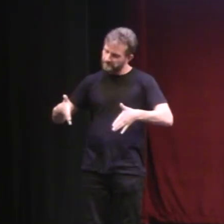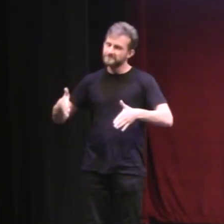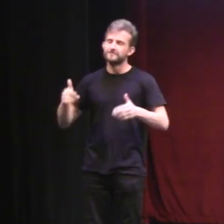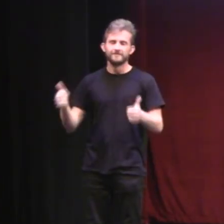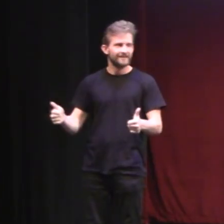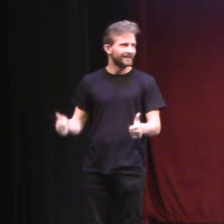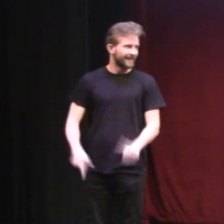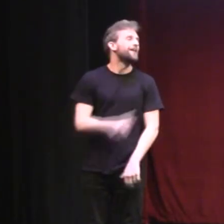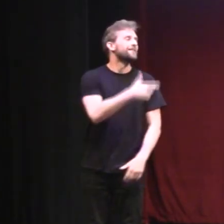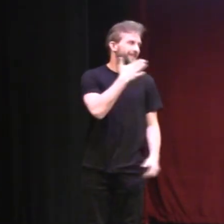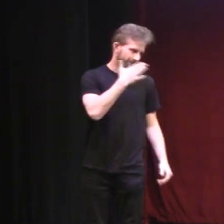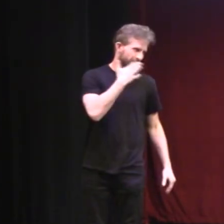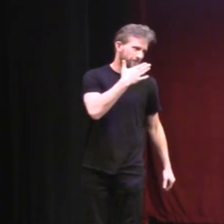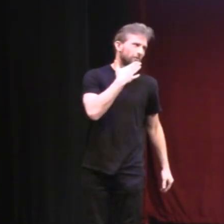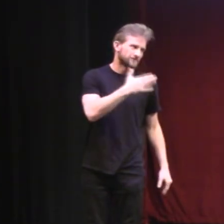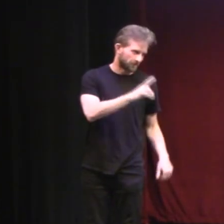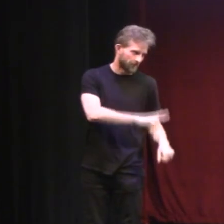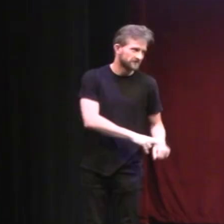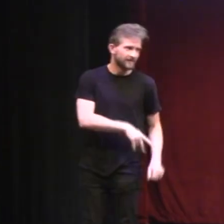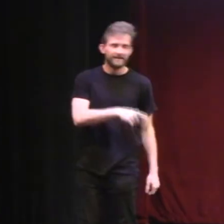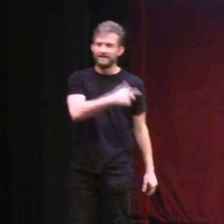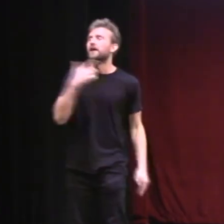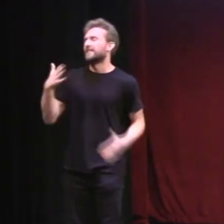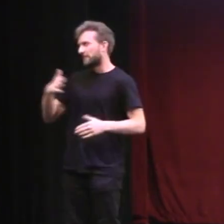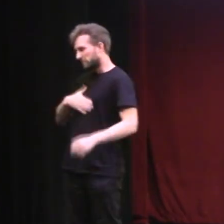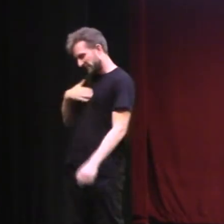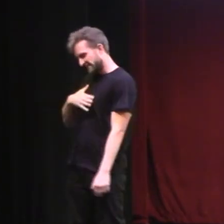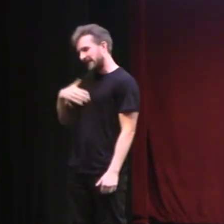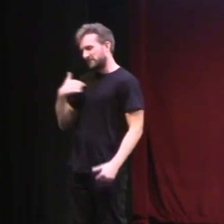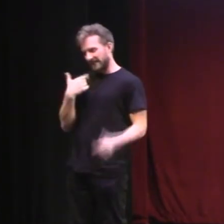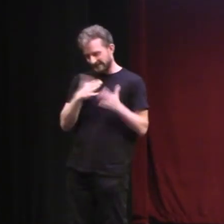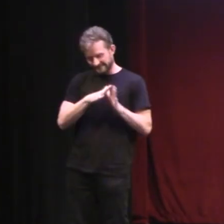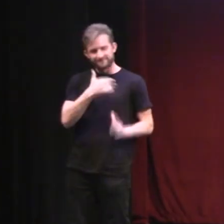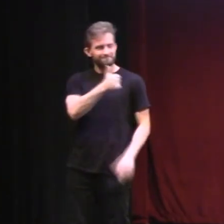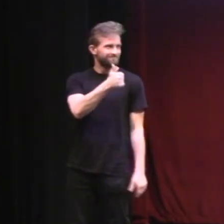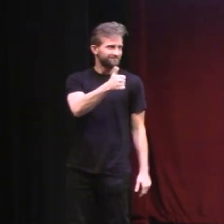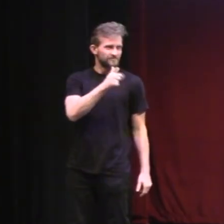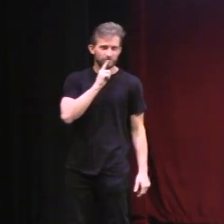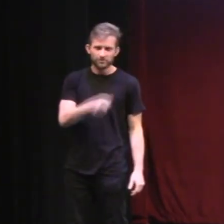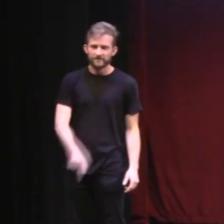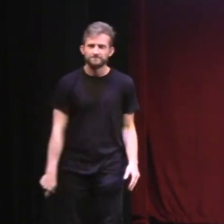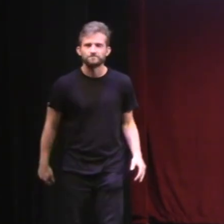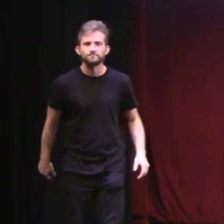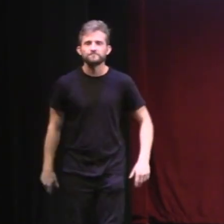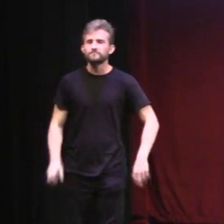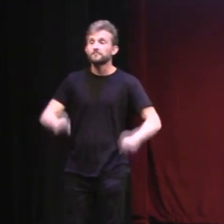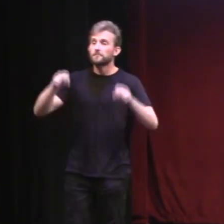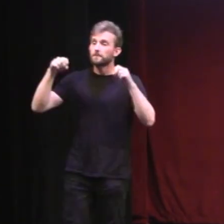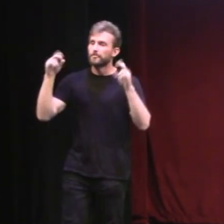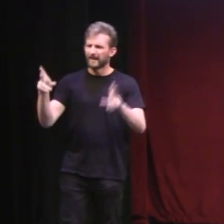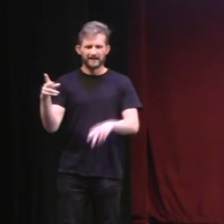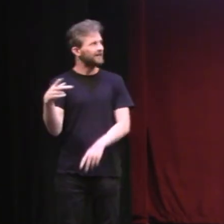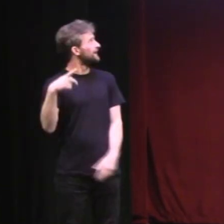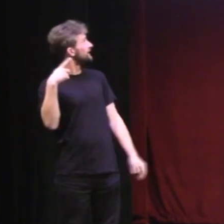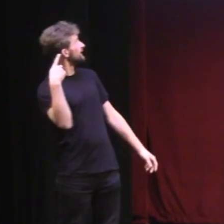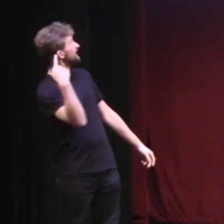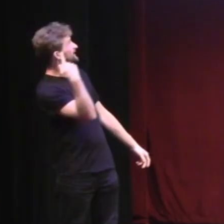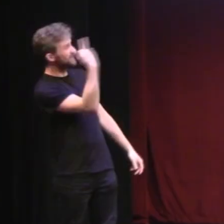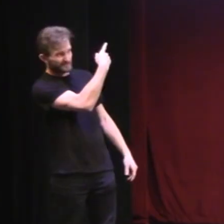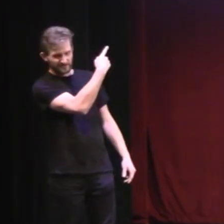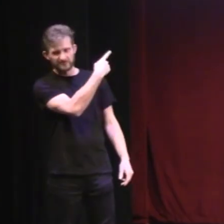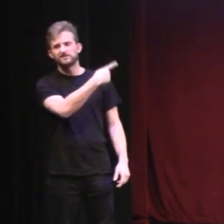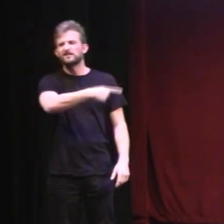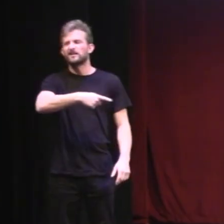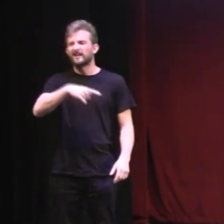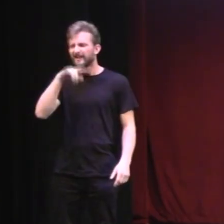I appreciate you asking me to clarify that. Okay, so this kid that I worked with, about